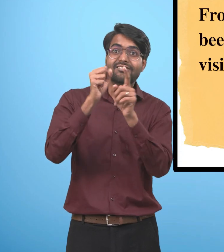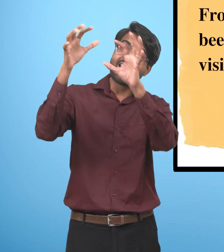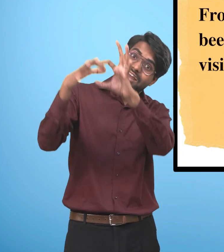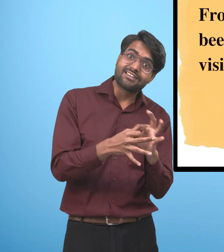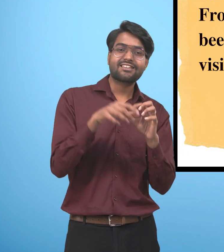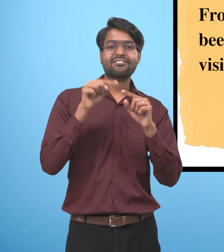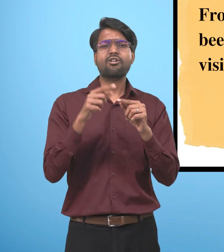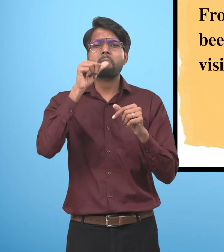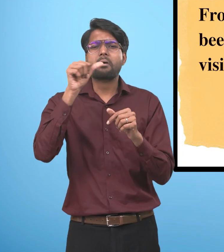eye.